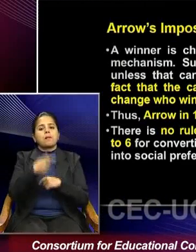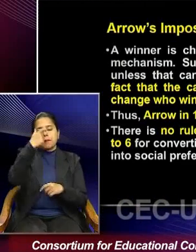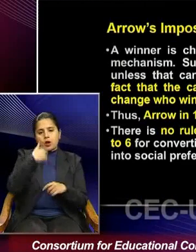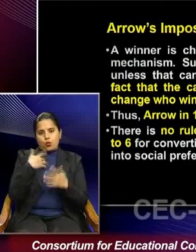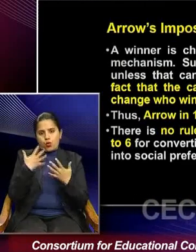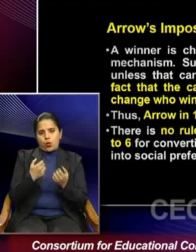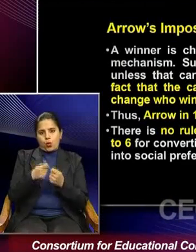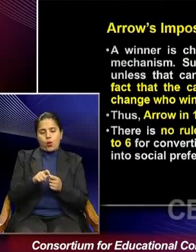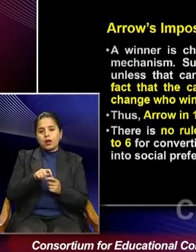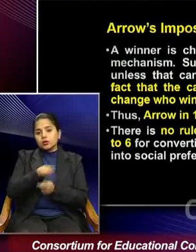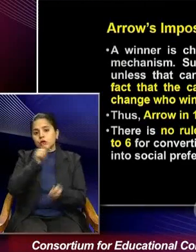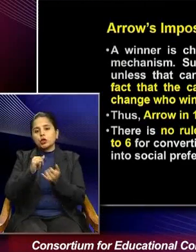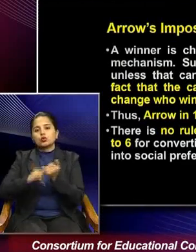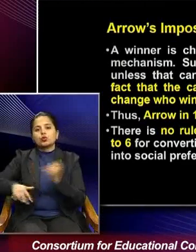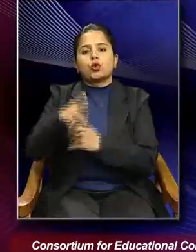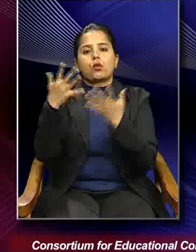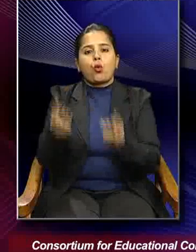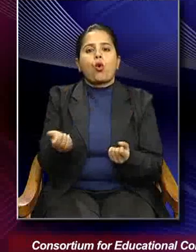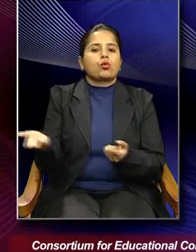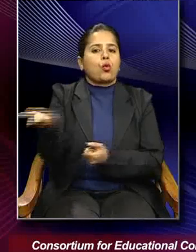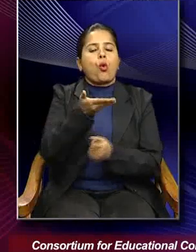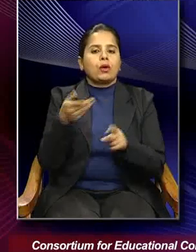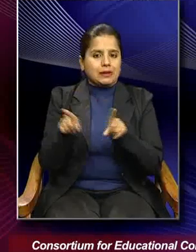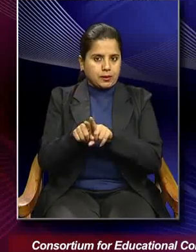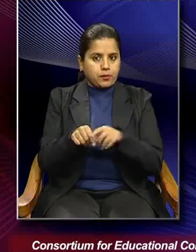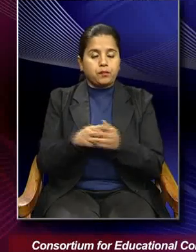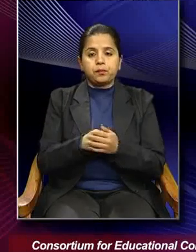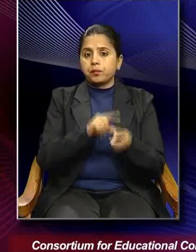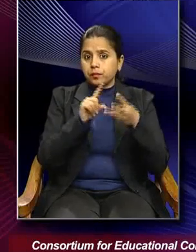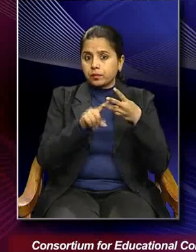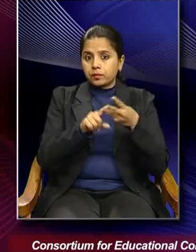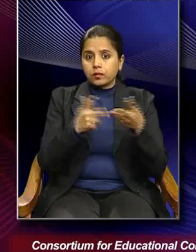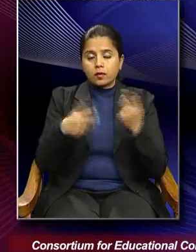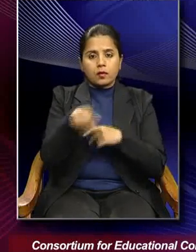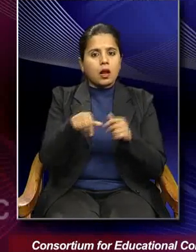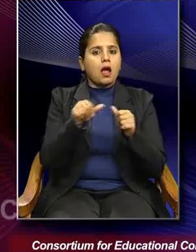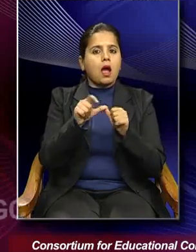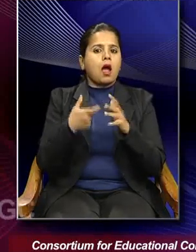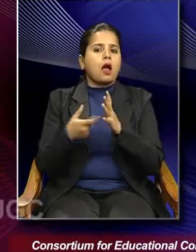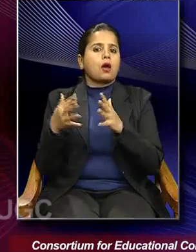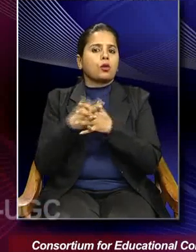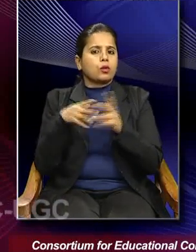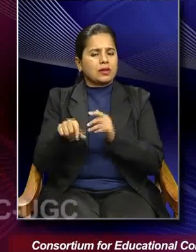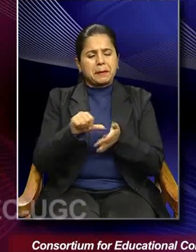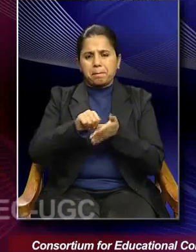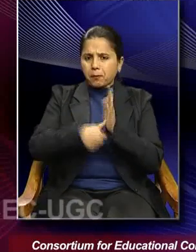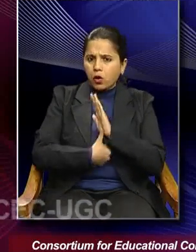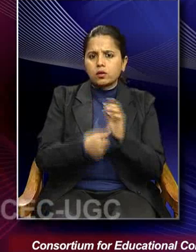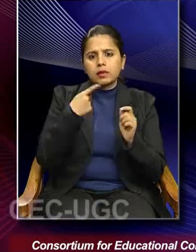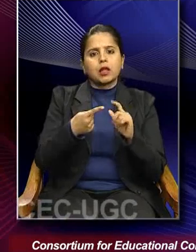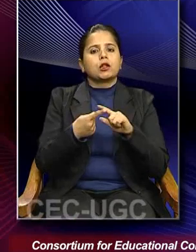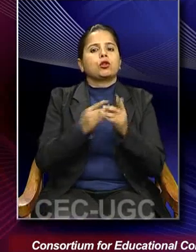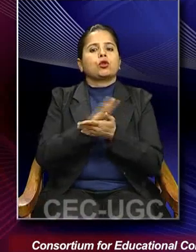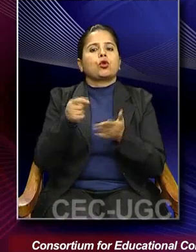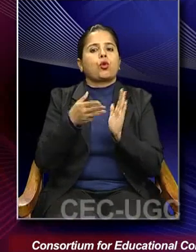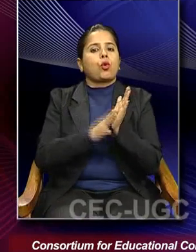preferences into the social preference ordering. Basically, Arrow is stating an impossibility theorem that